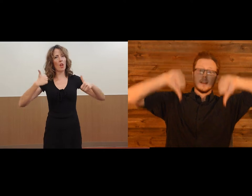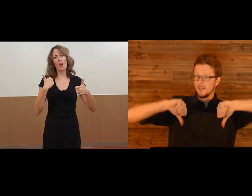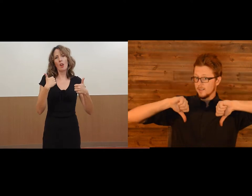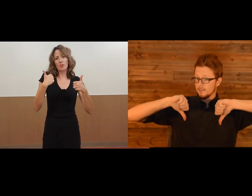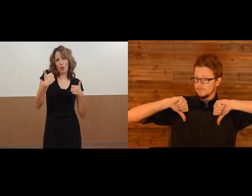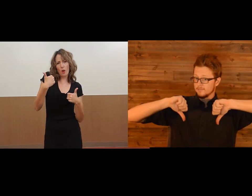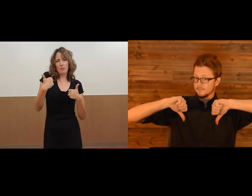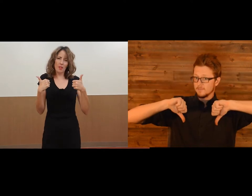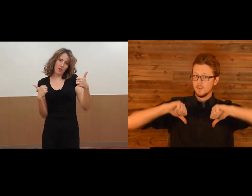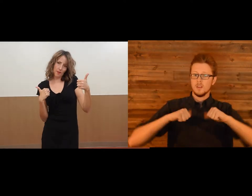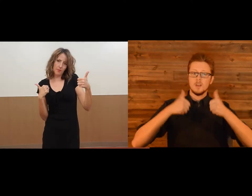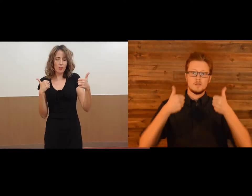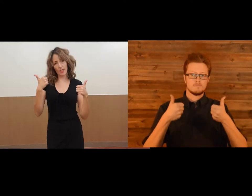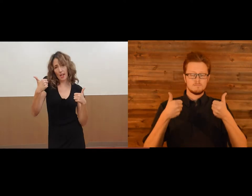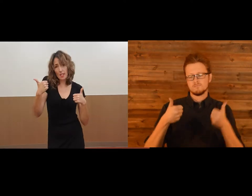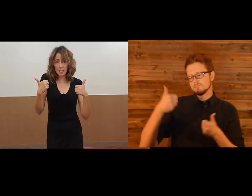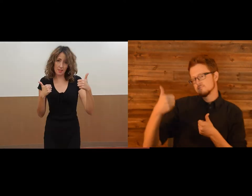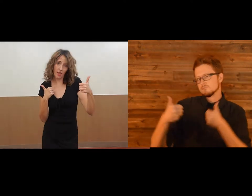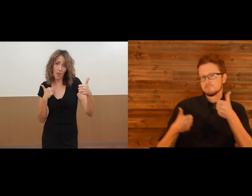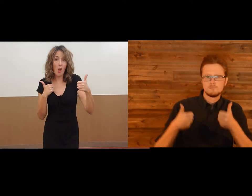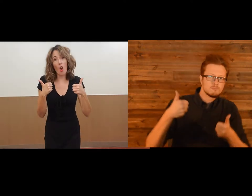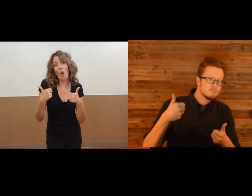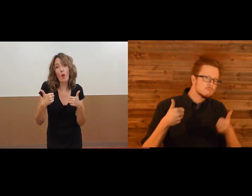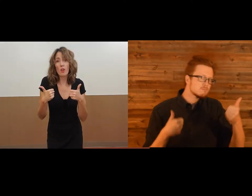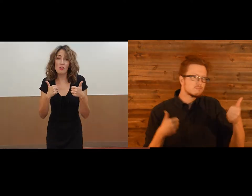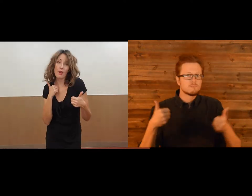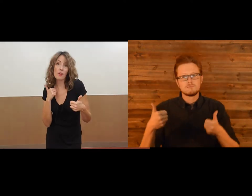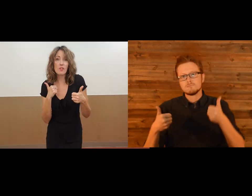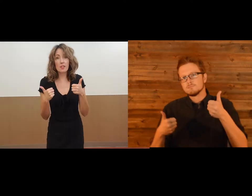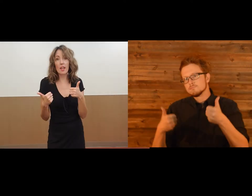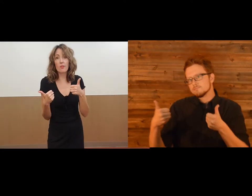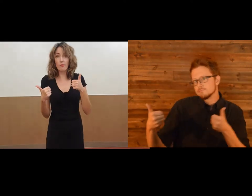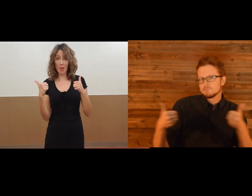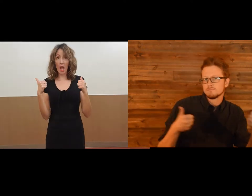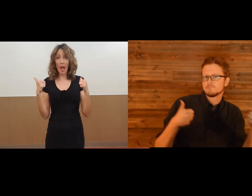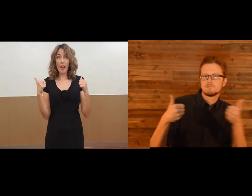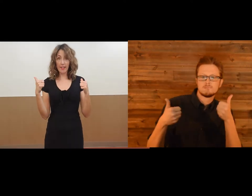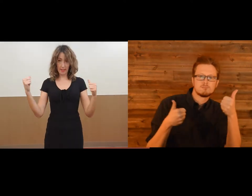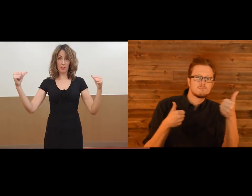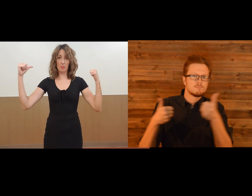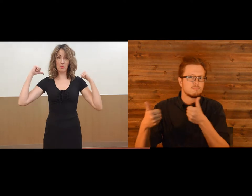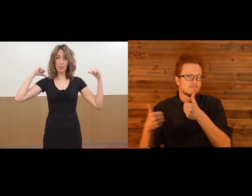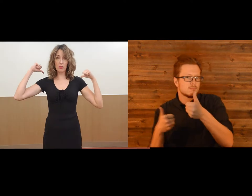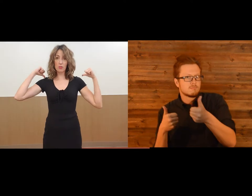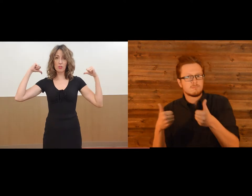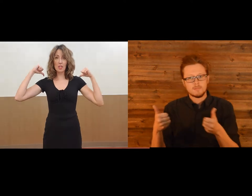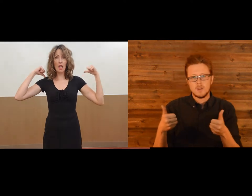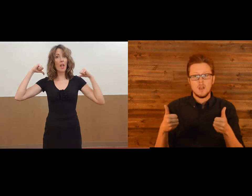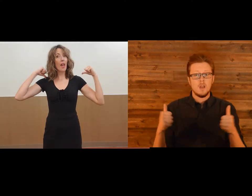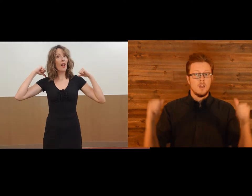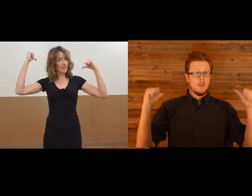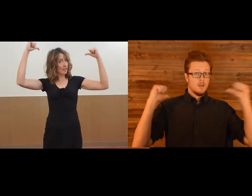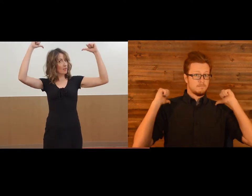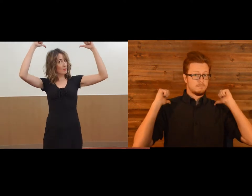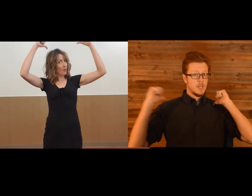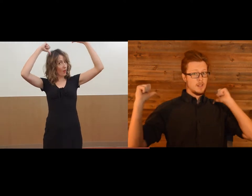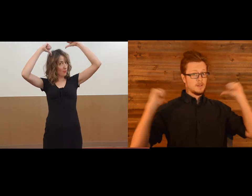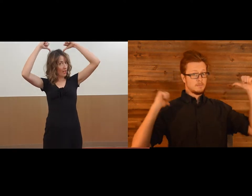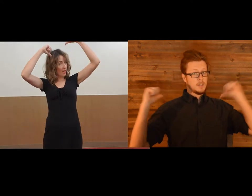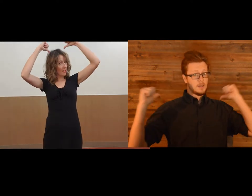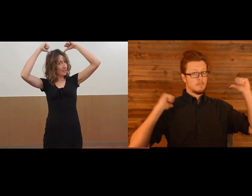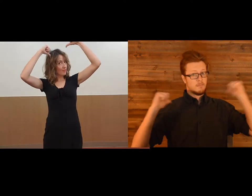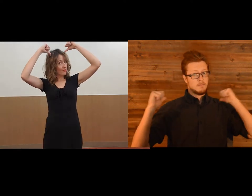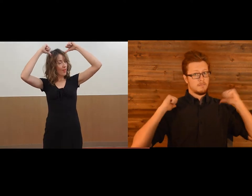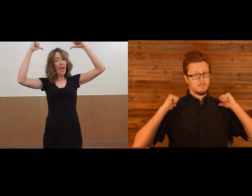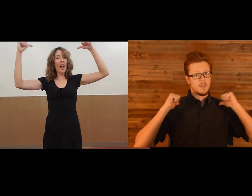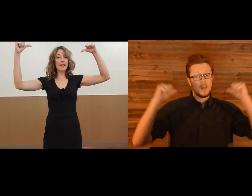down. Tommy Thumbs are dancing all around the town. I dance them on my shoulders. I dance them on